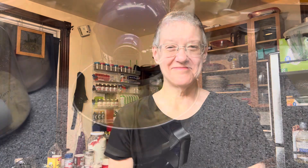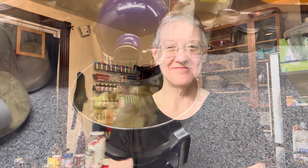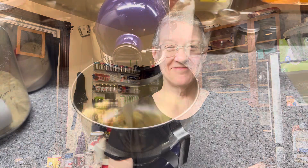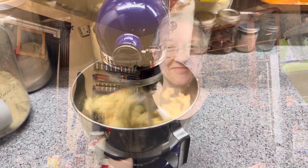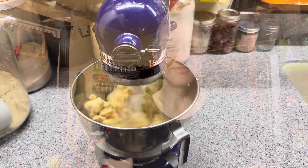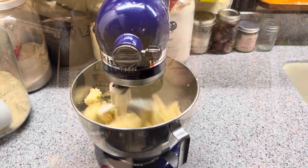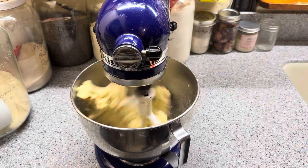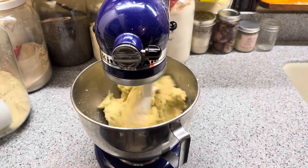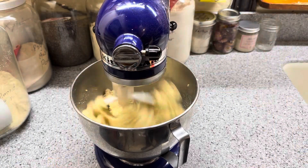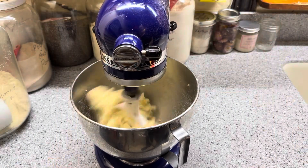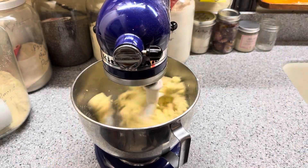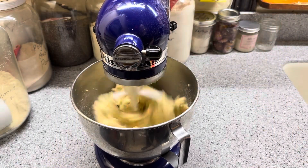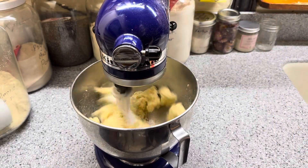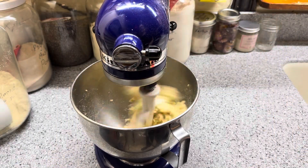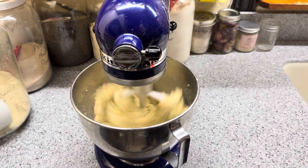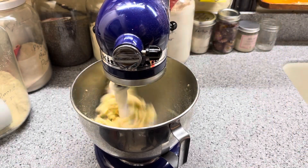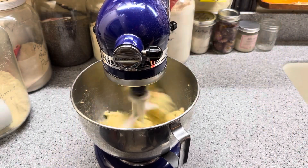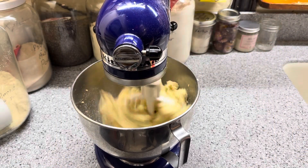that's lower in carbs than they used to be.